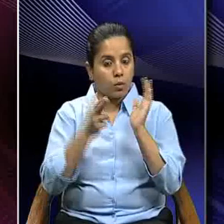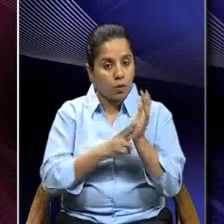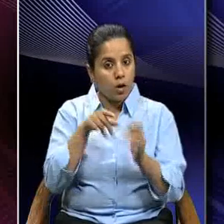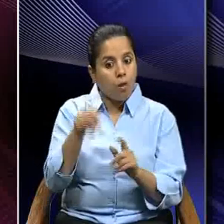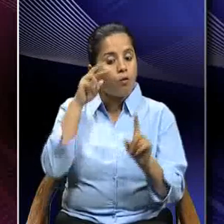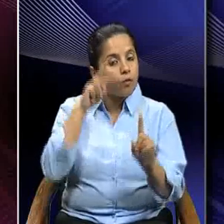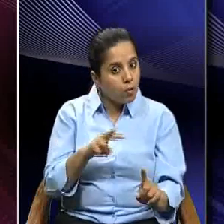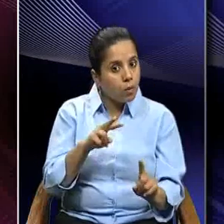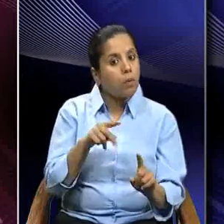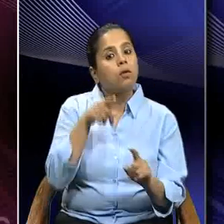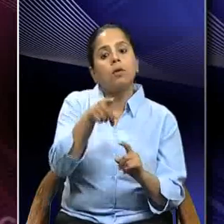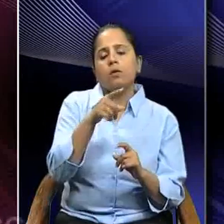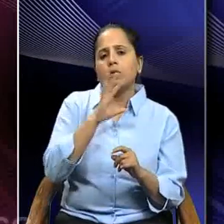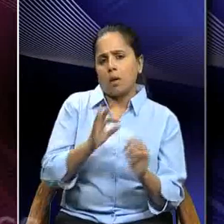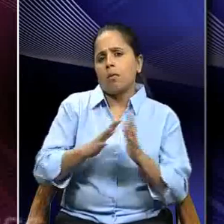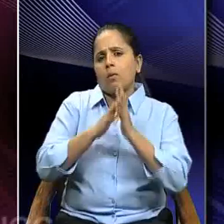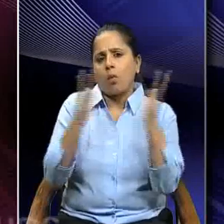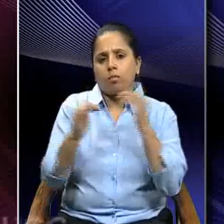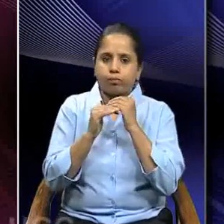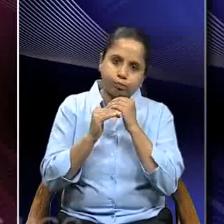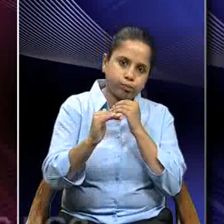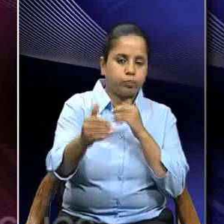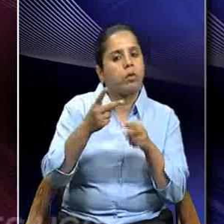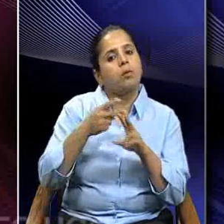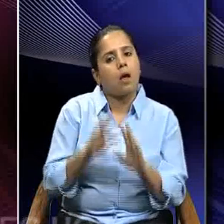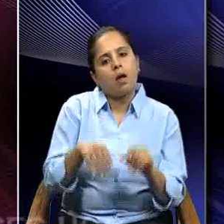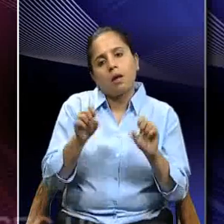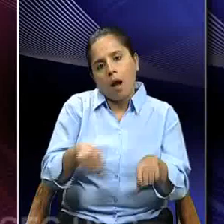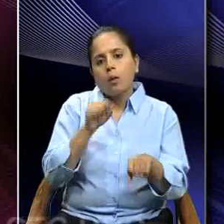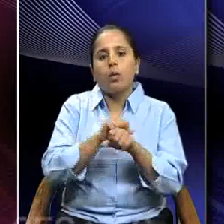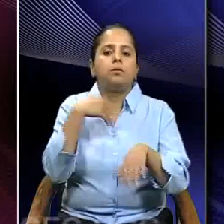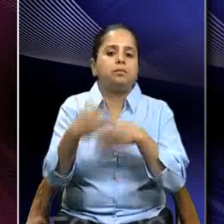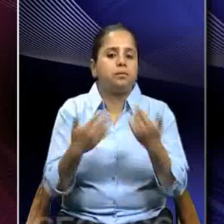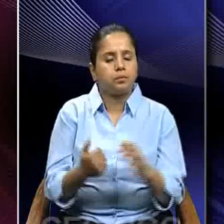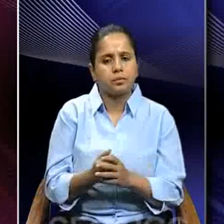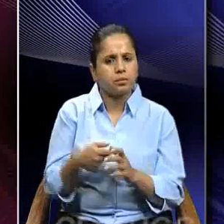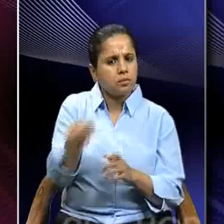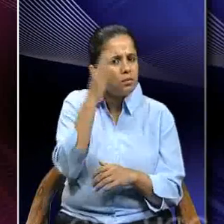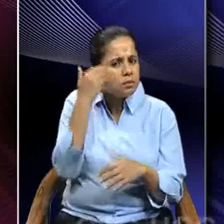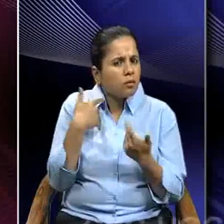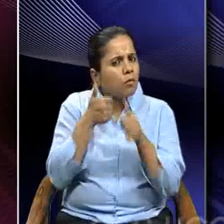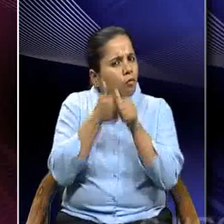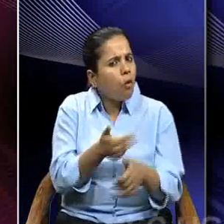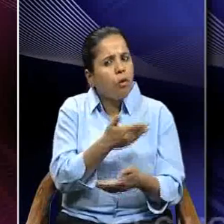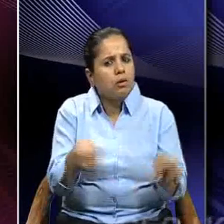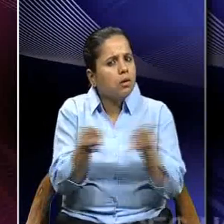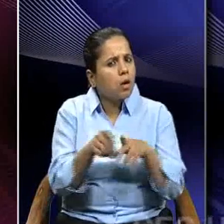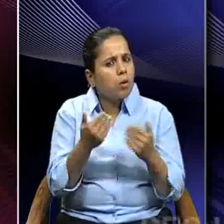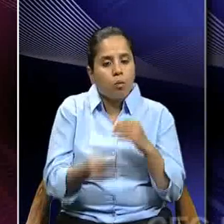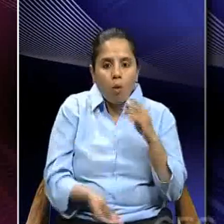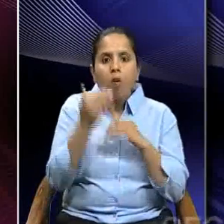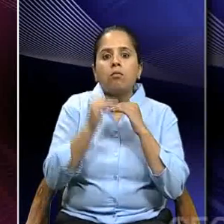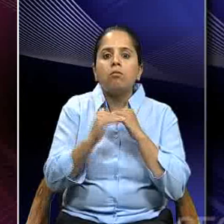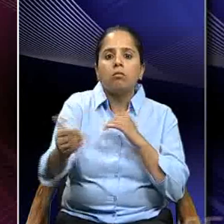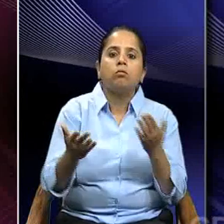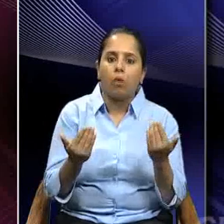actually is much more sustainable and viable. Why don't we follow this view which is more sustainable?